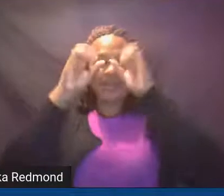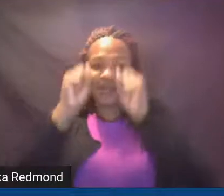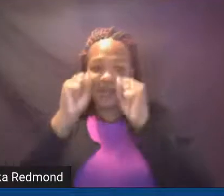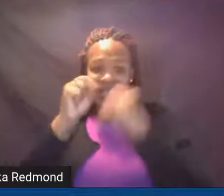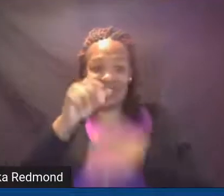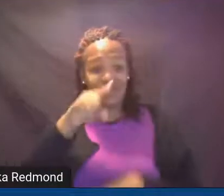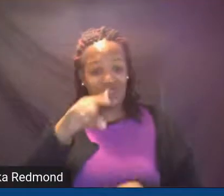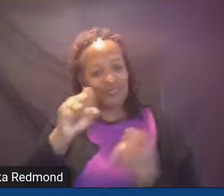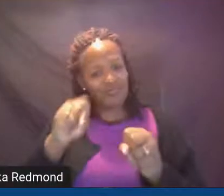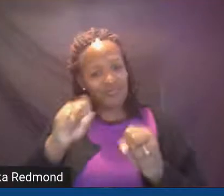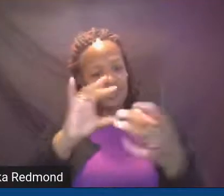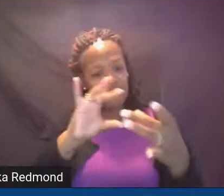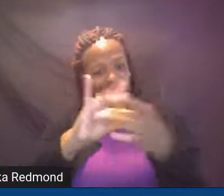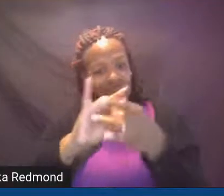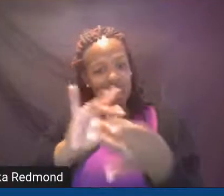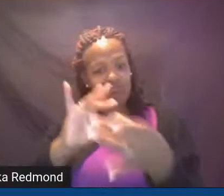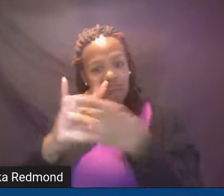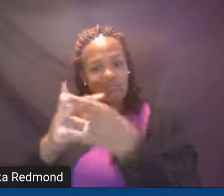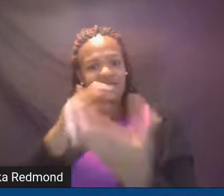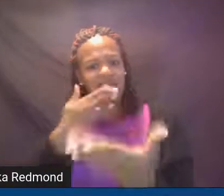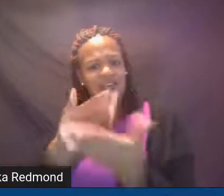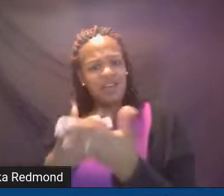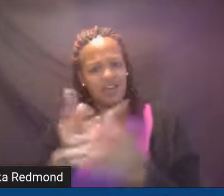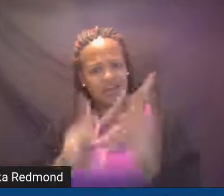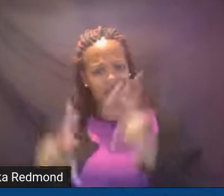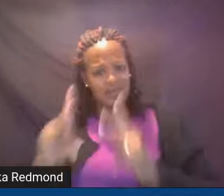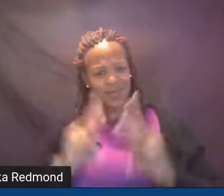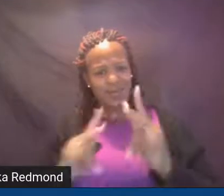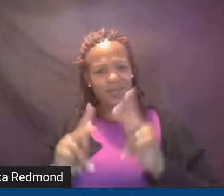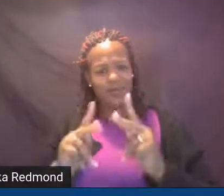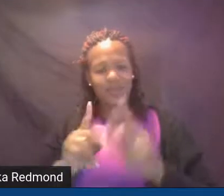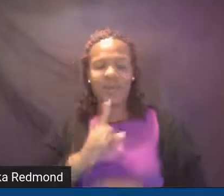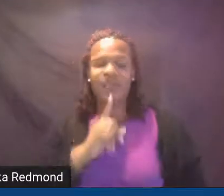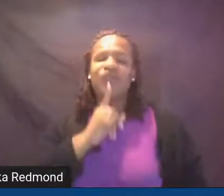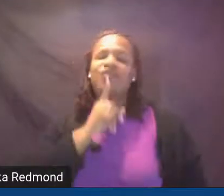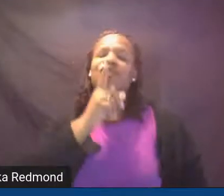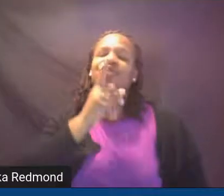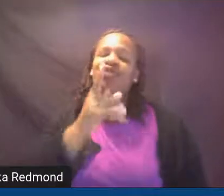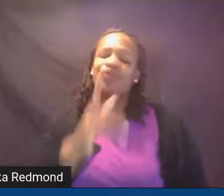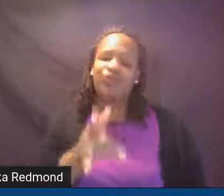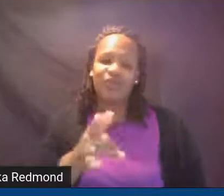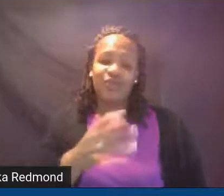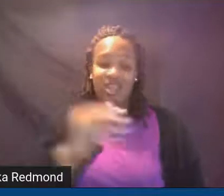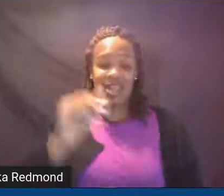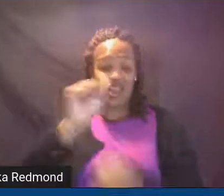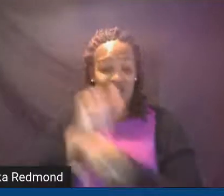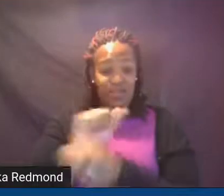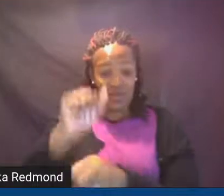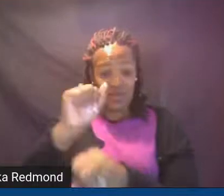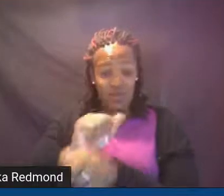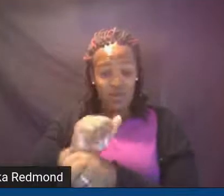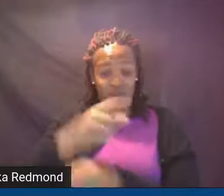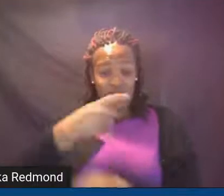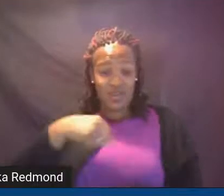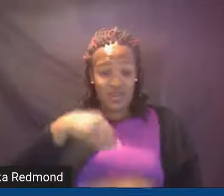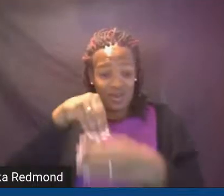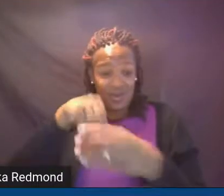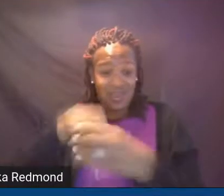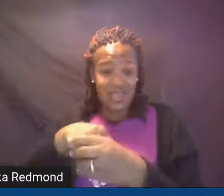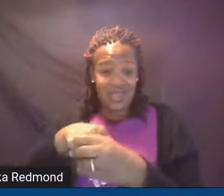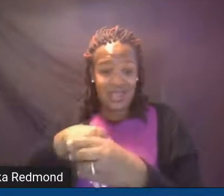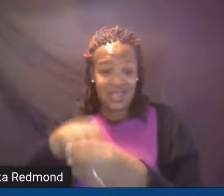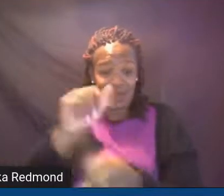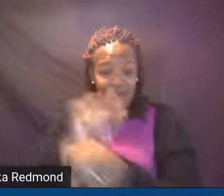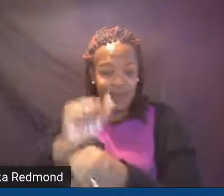people with good people. It is truly, and the work we are in the employment and the